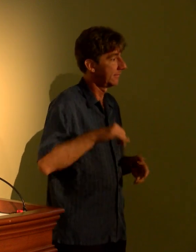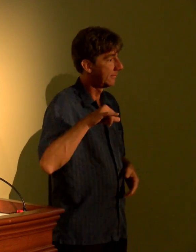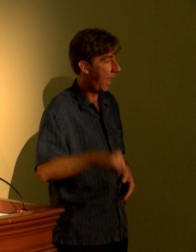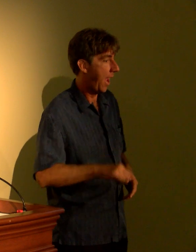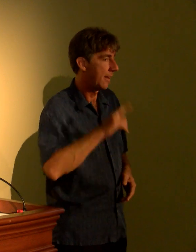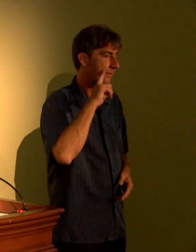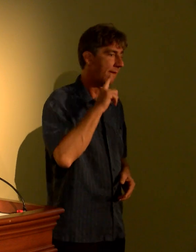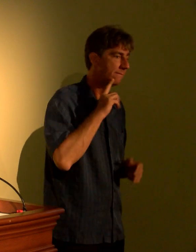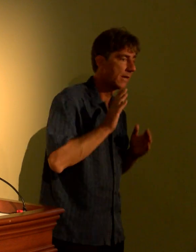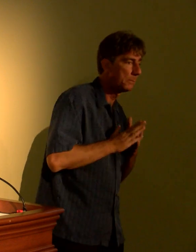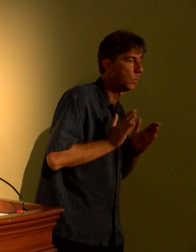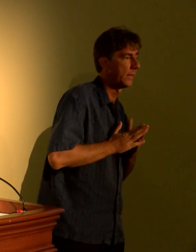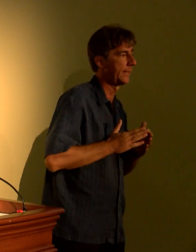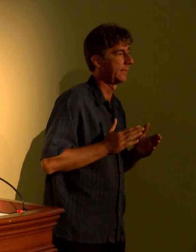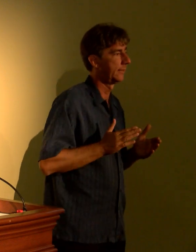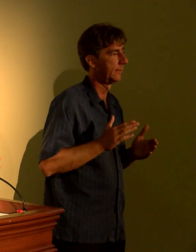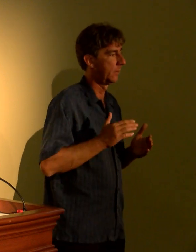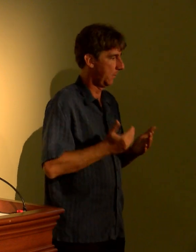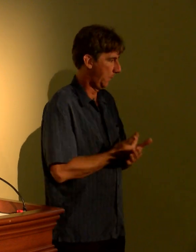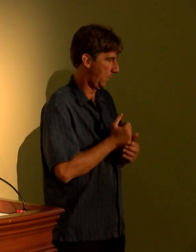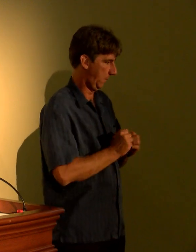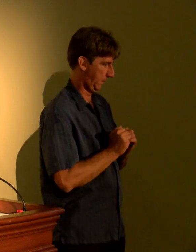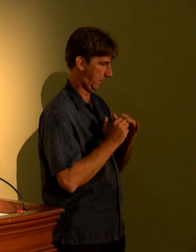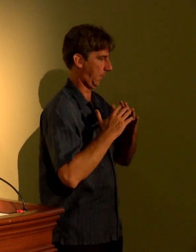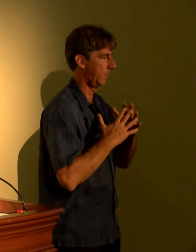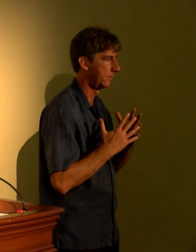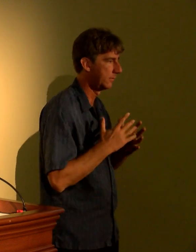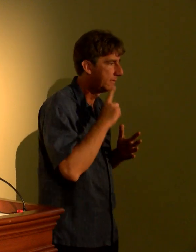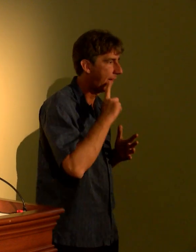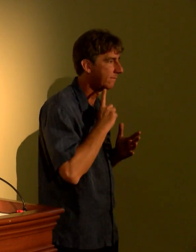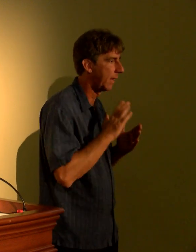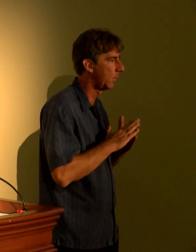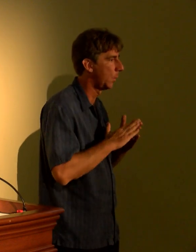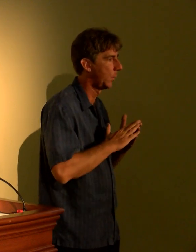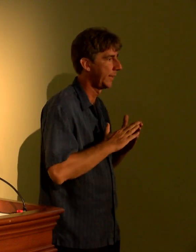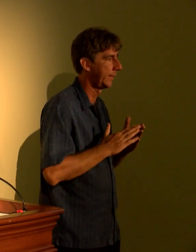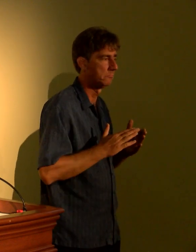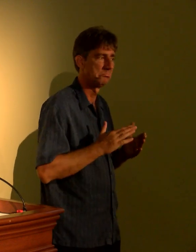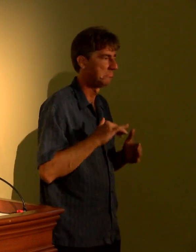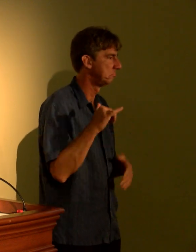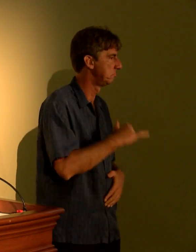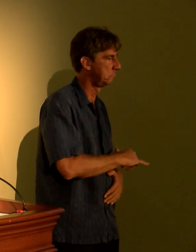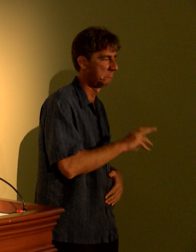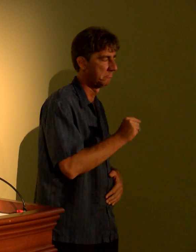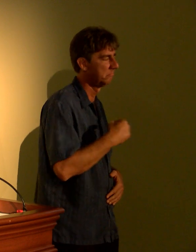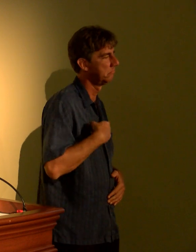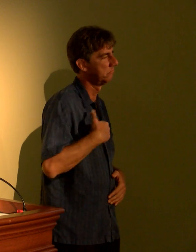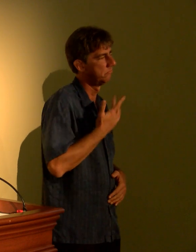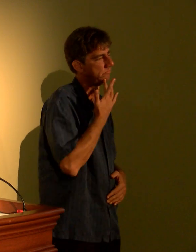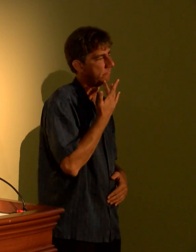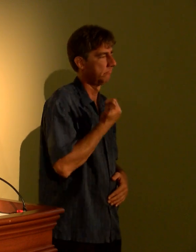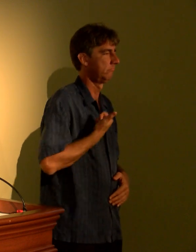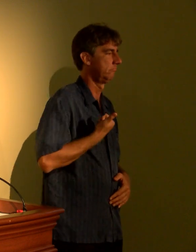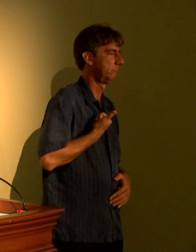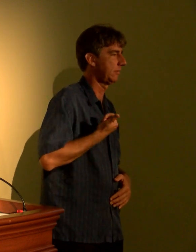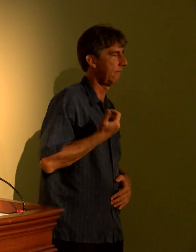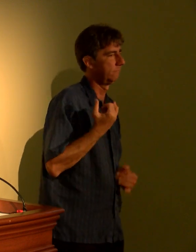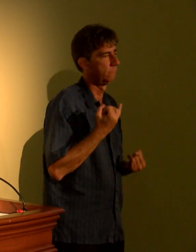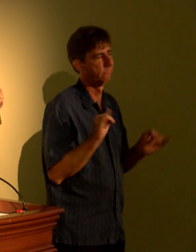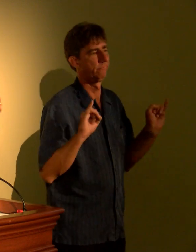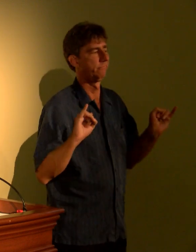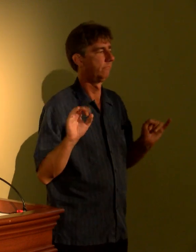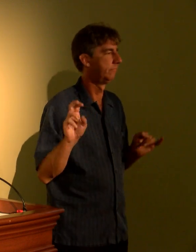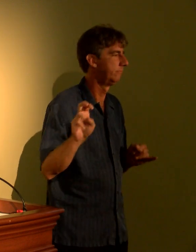be part of any newly formed or existing deaf community. He seemed to be more comfortable, even with his